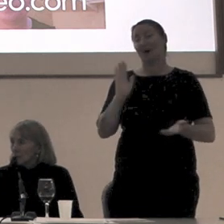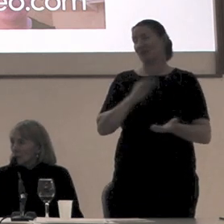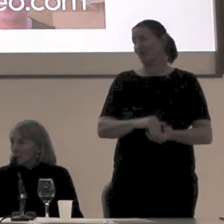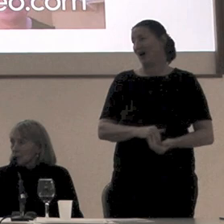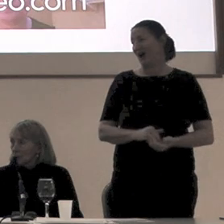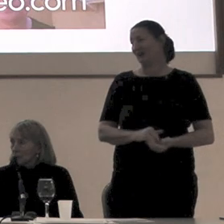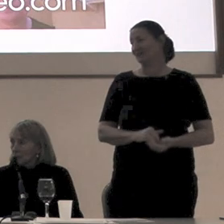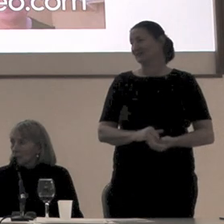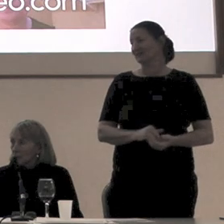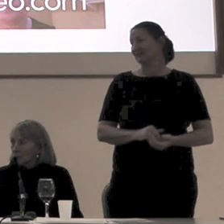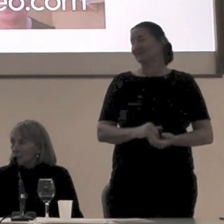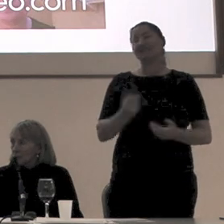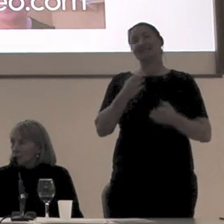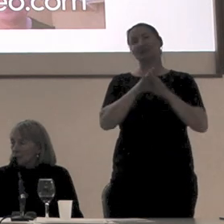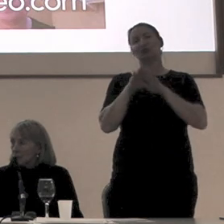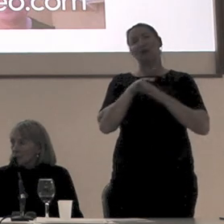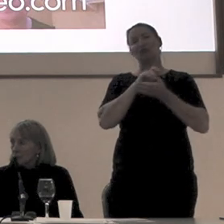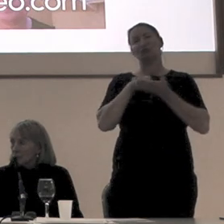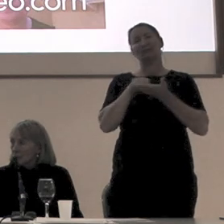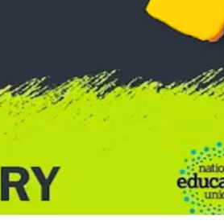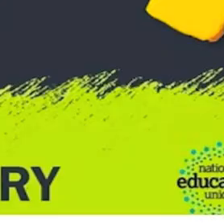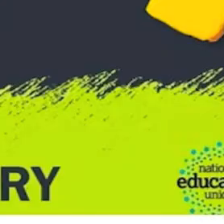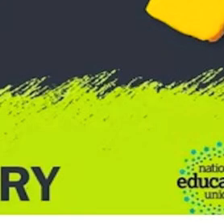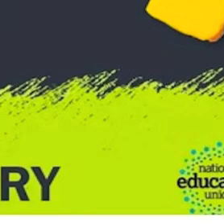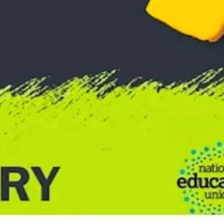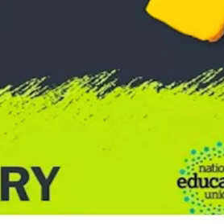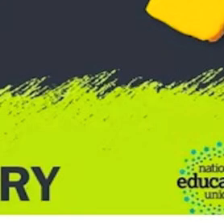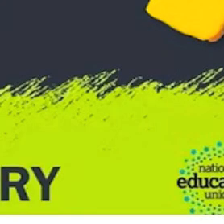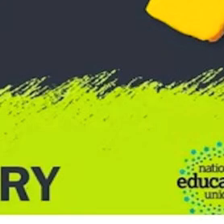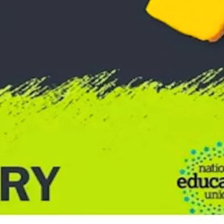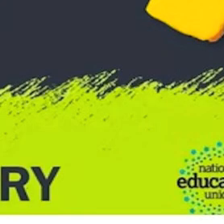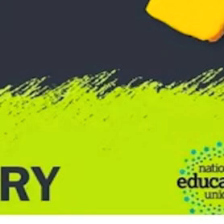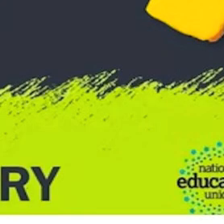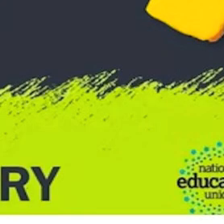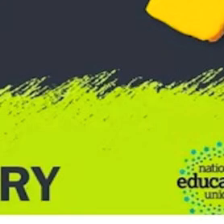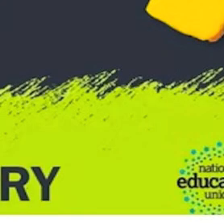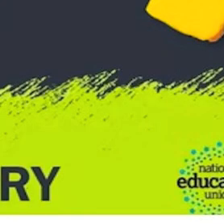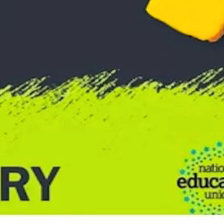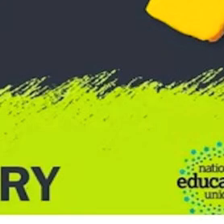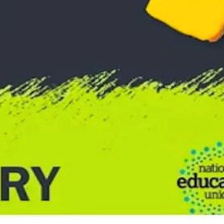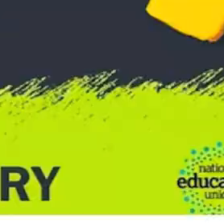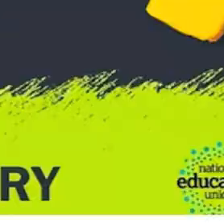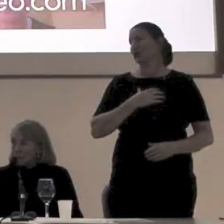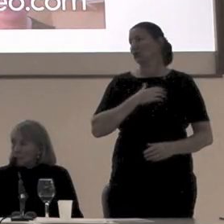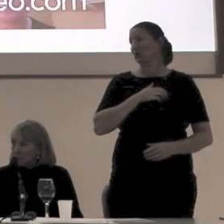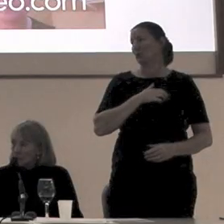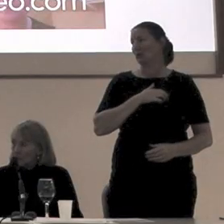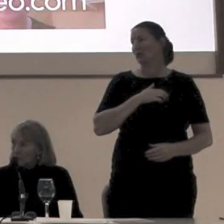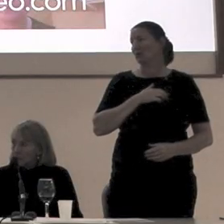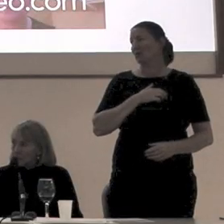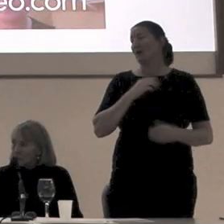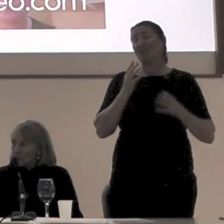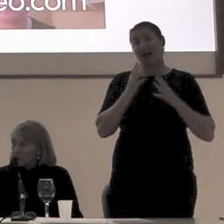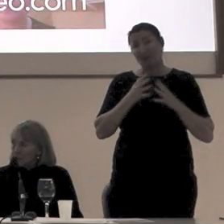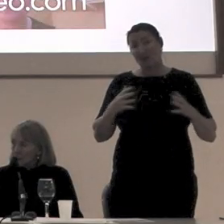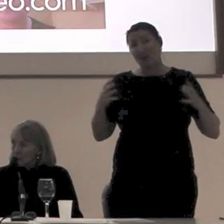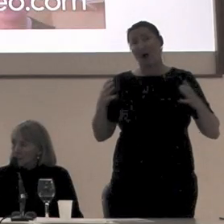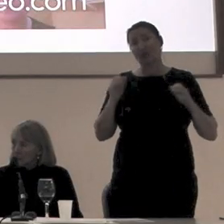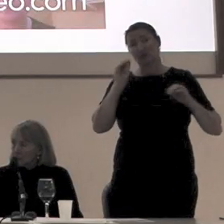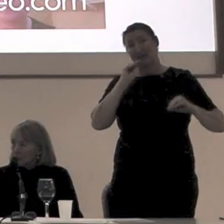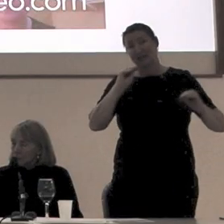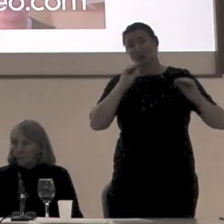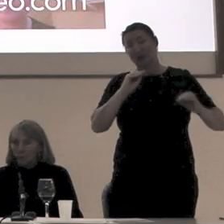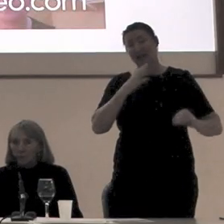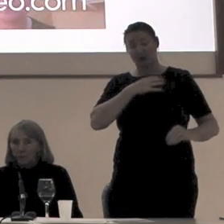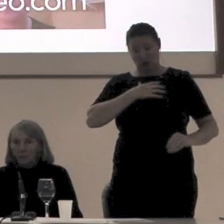He's the General Secretary of our union, which is the National Education Union. It's the largest education union in